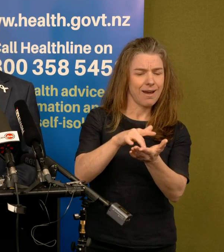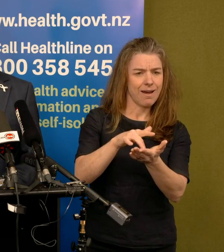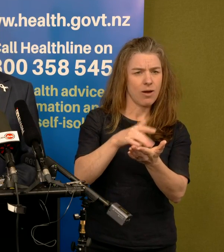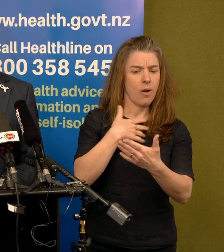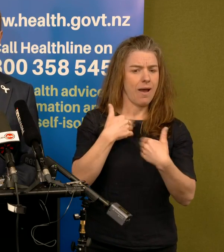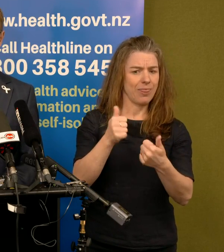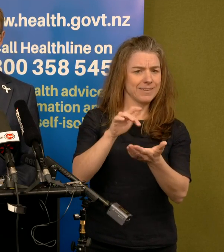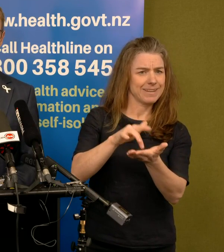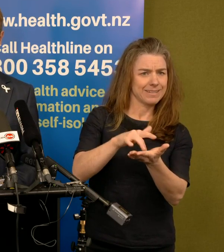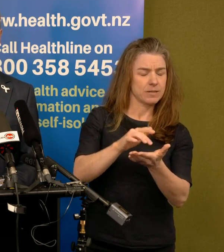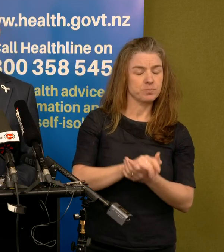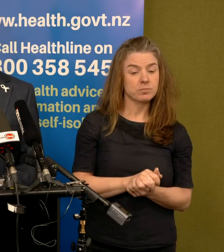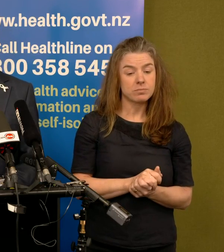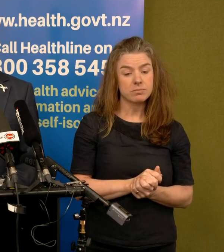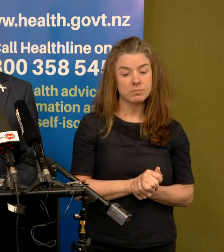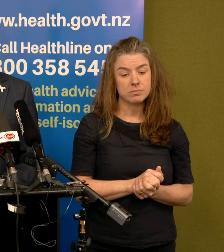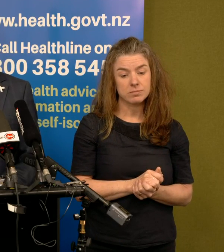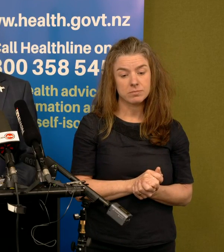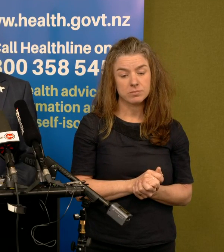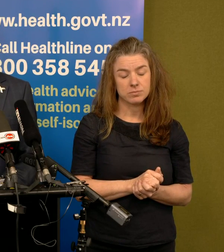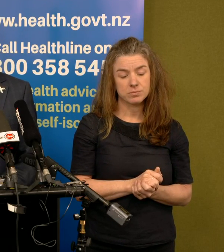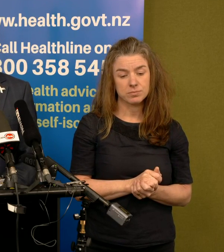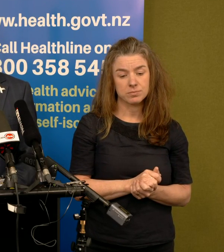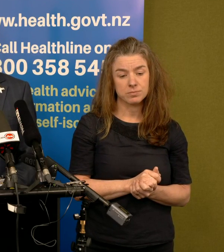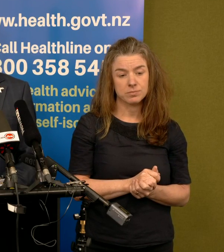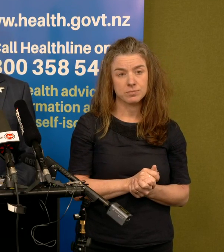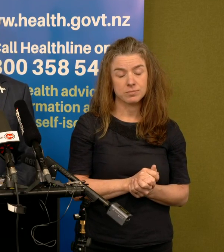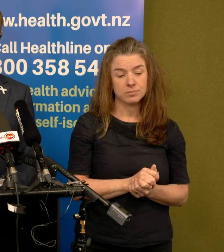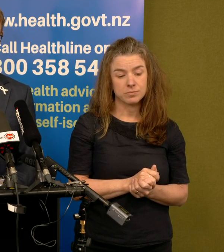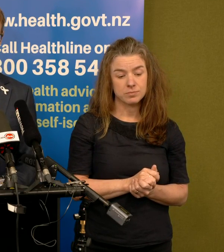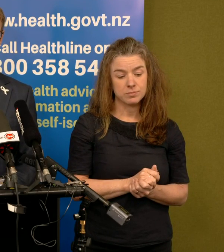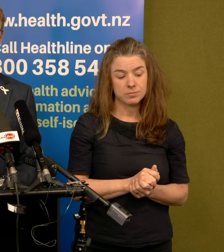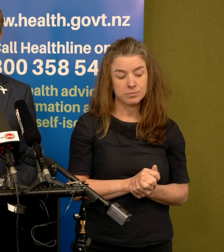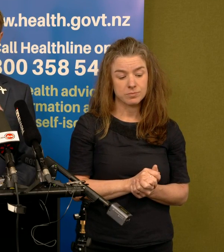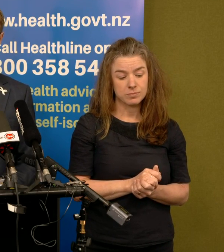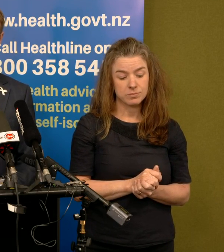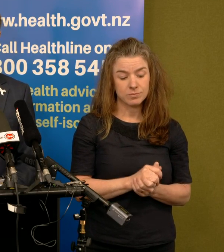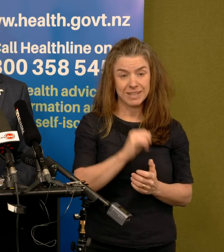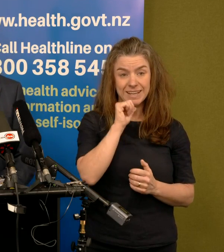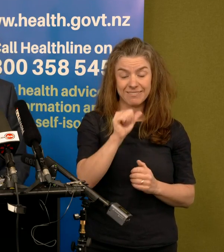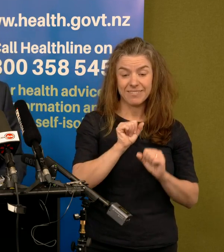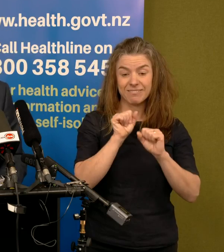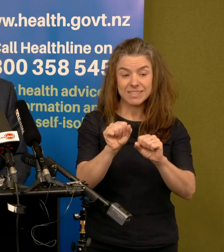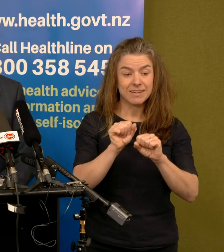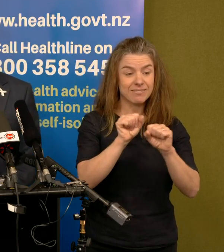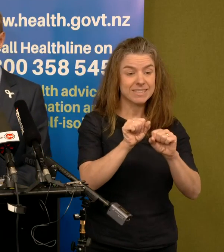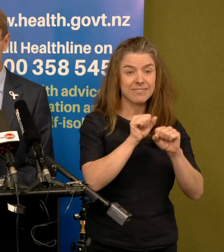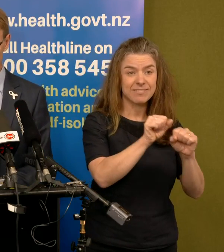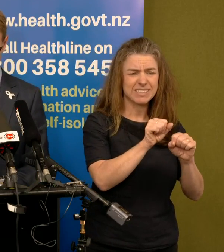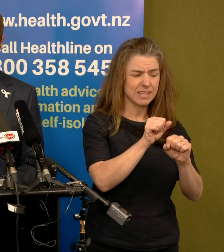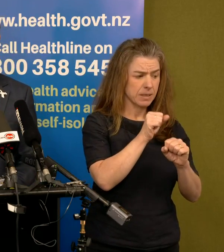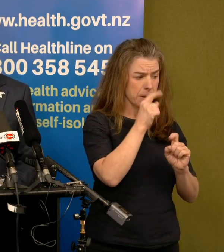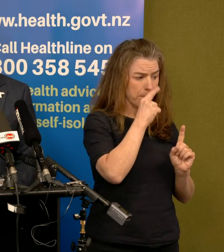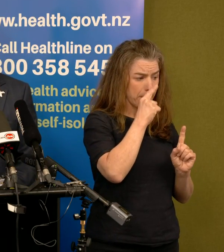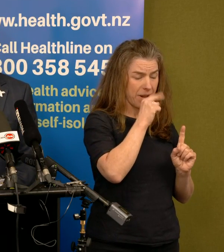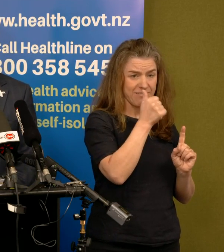If anyone did visit one of the centres, either this centre for this case or the 2 medical centres for the case we talked about yesterday,